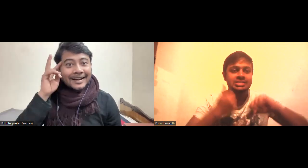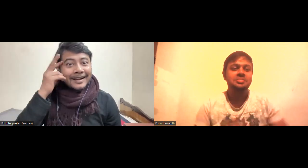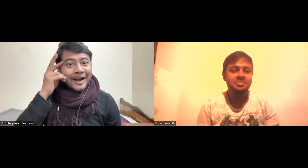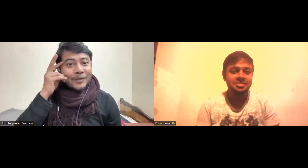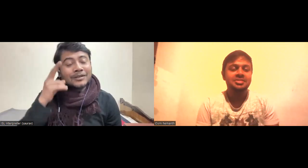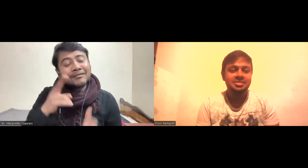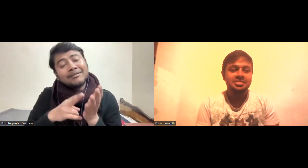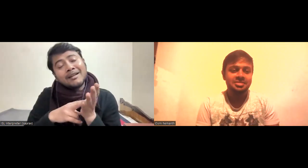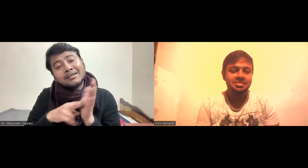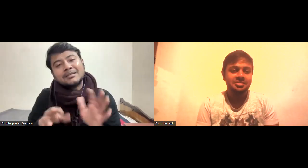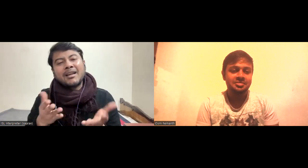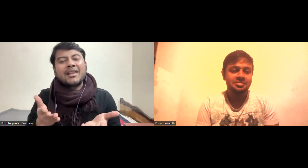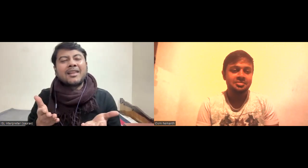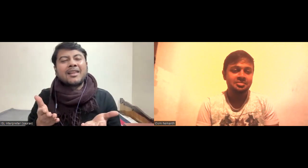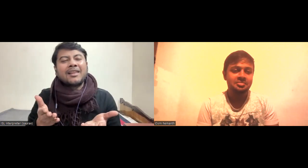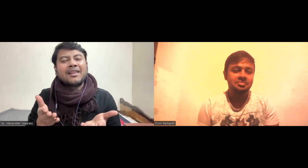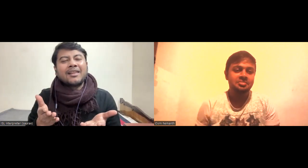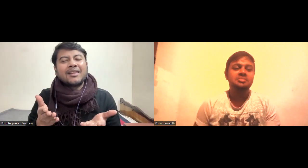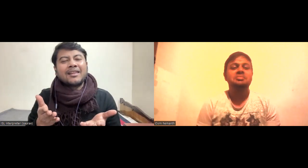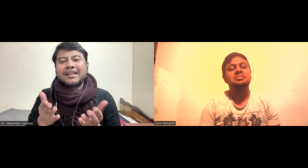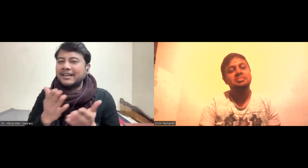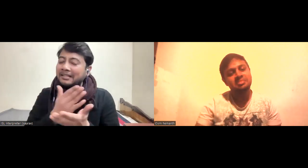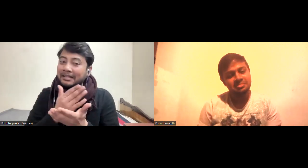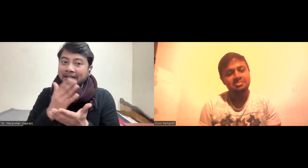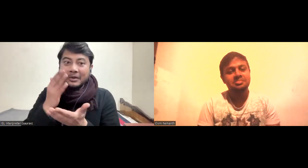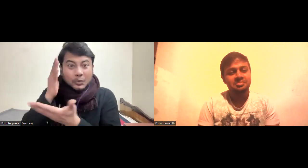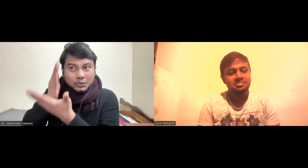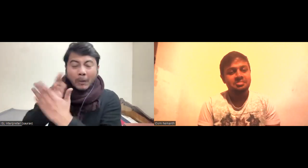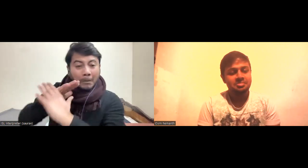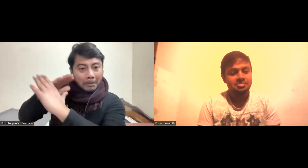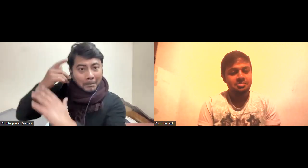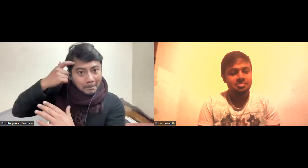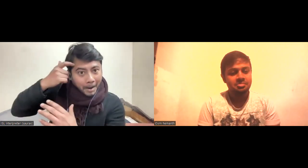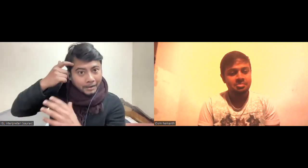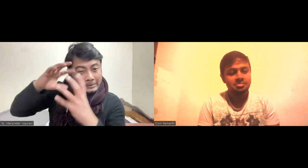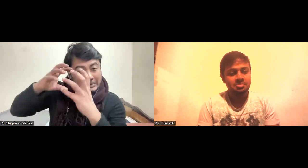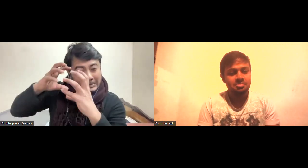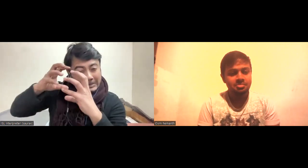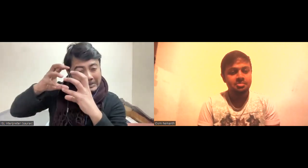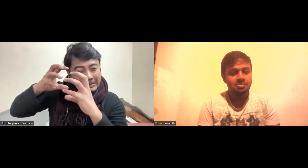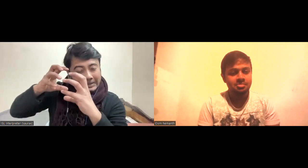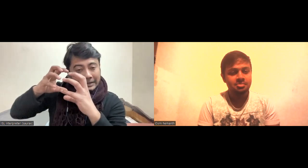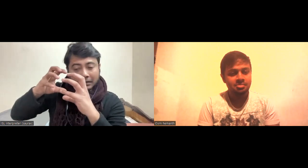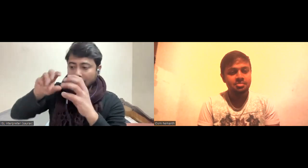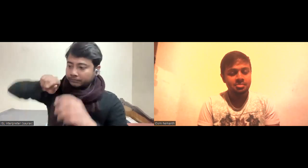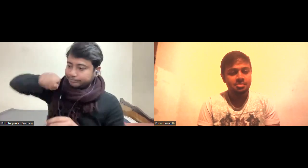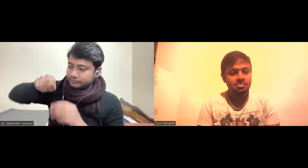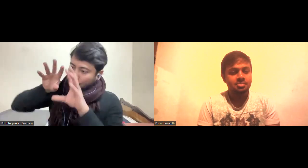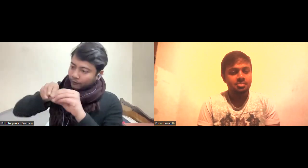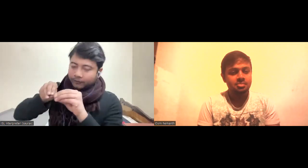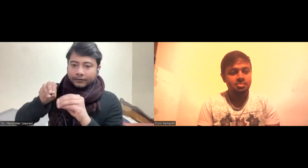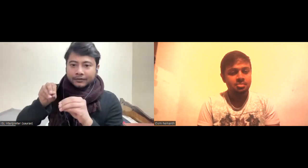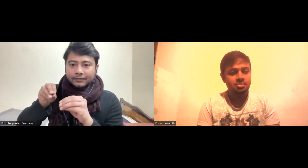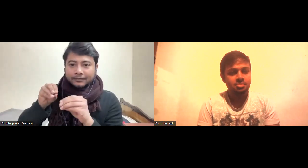mind, it will come. You cannot stop your mind, but you have to find their answers.